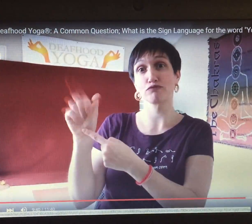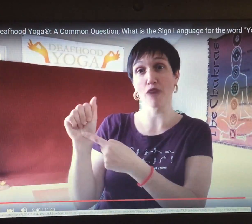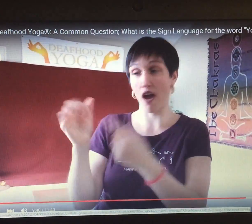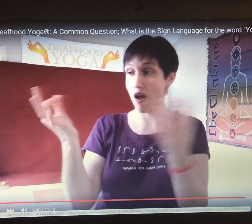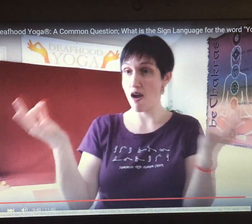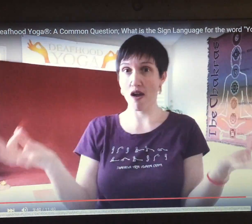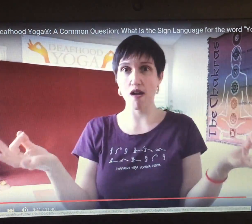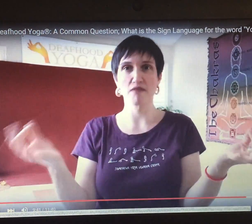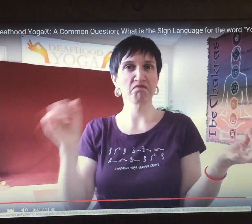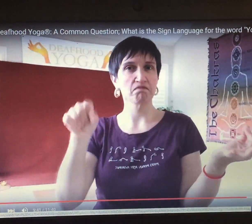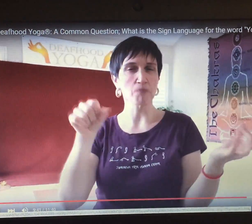And mudra,